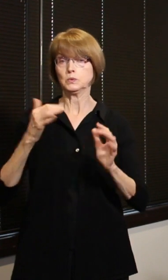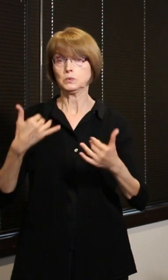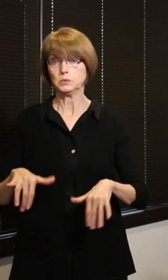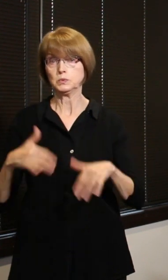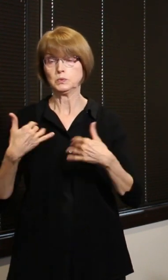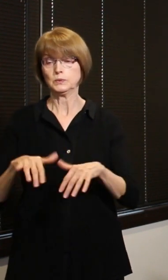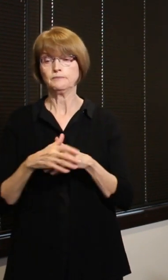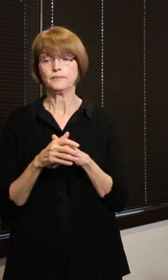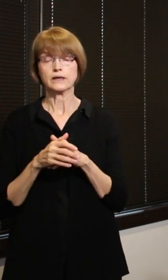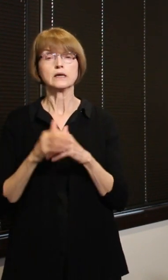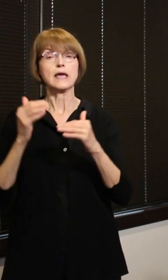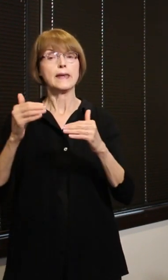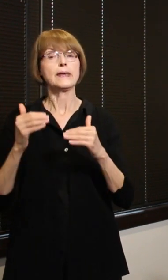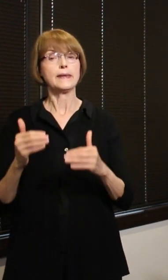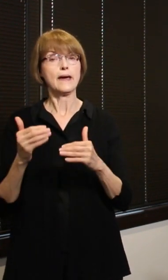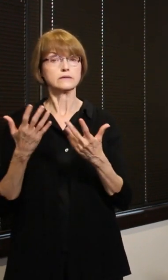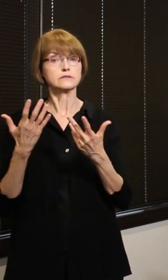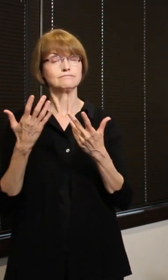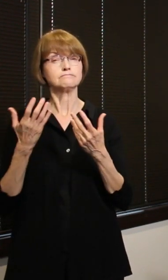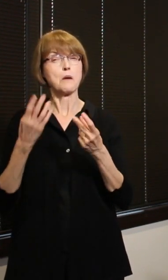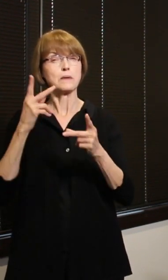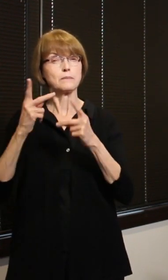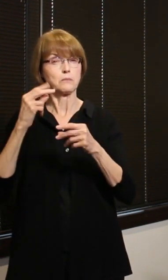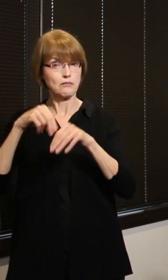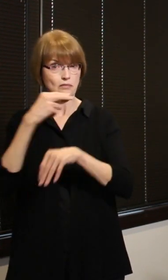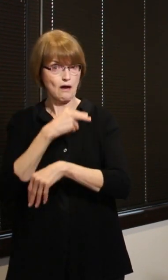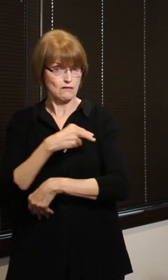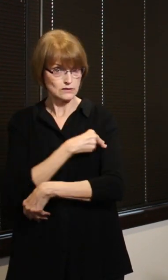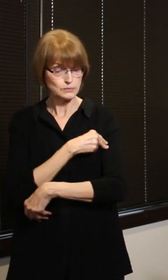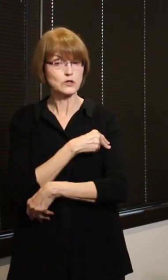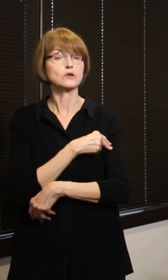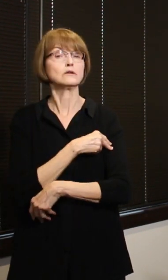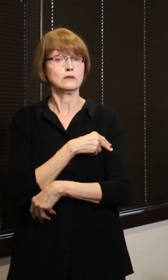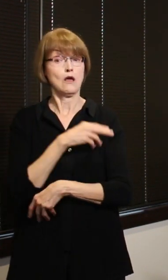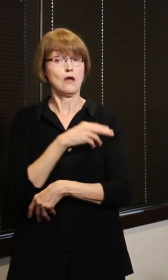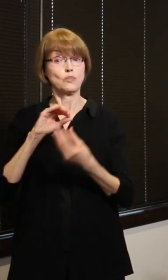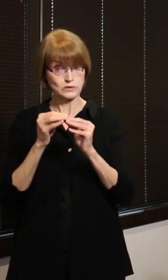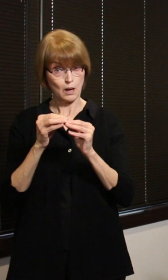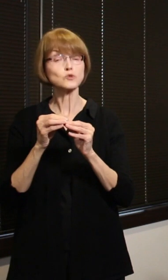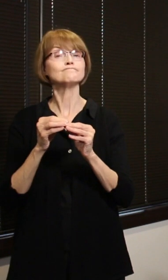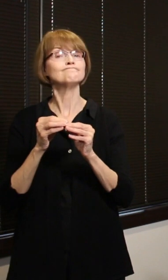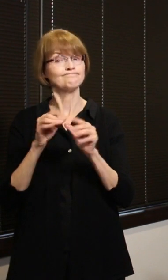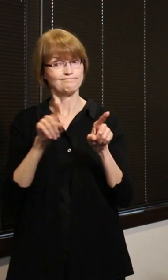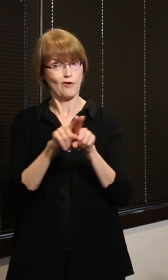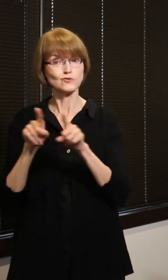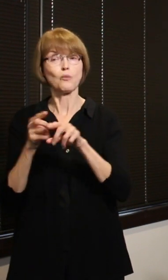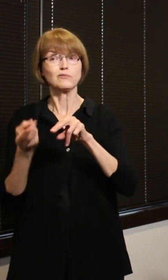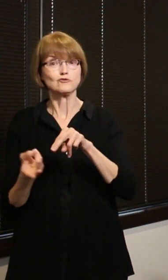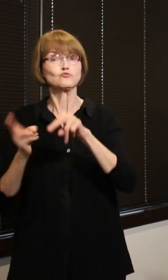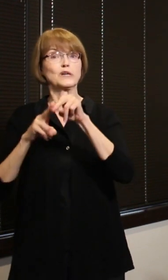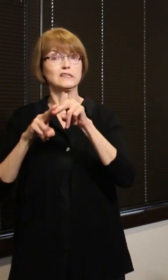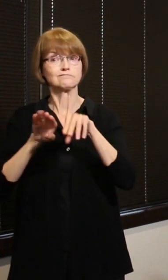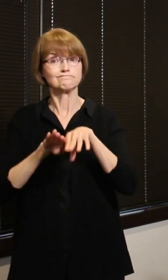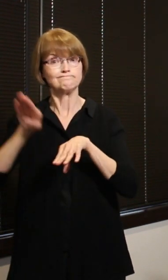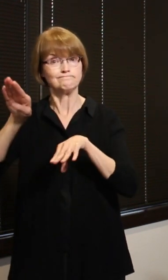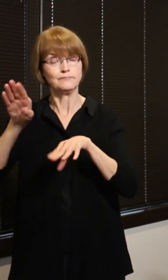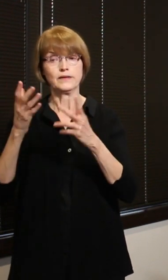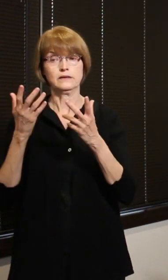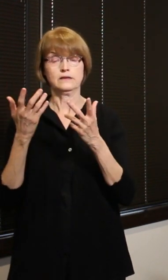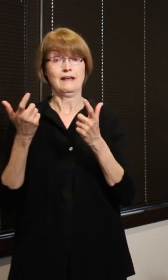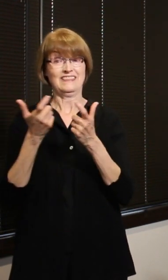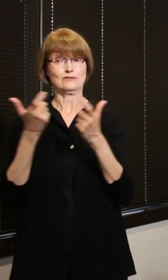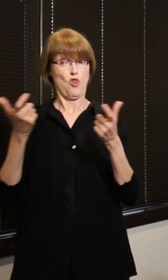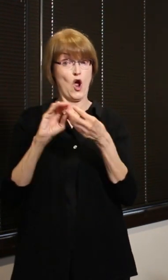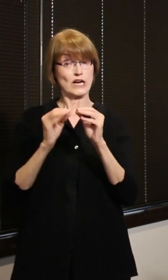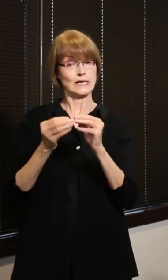Next is our hospitalization data. So these numbers continue to show an increase as well. Now, since these are larger numbers, you're